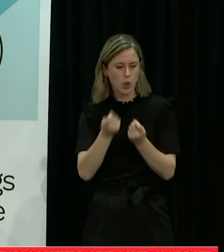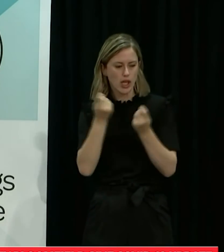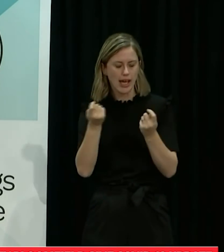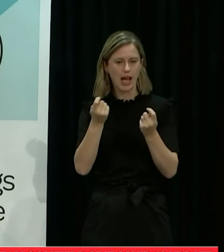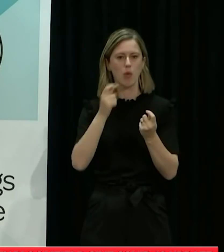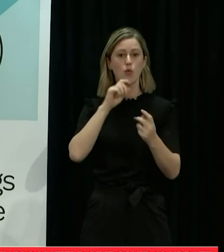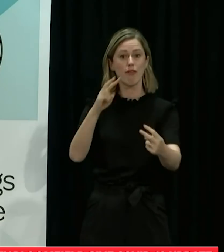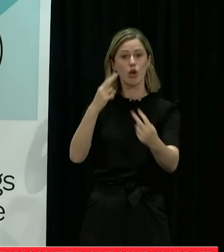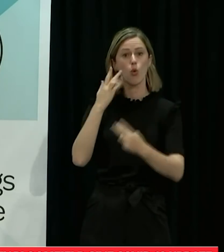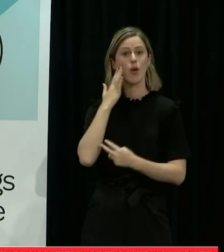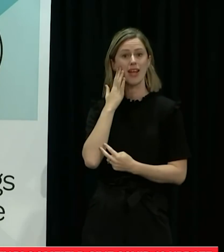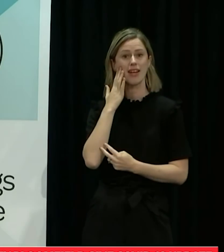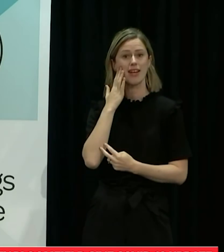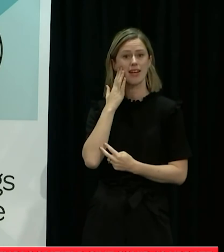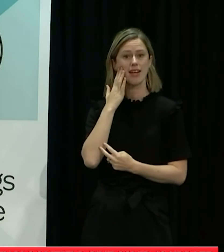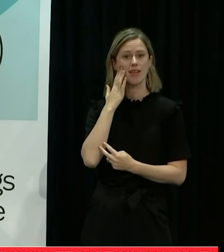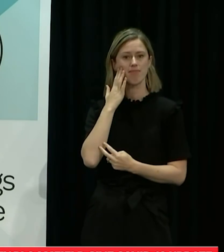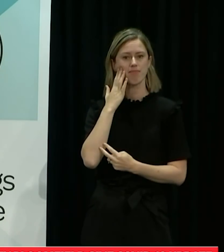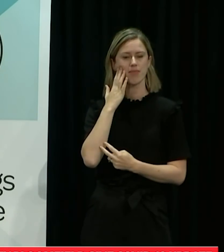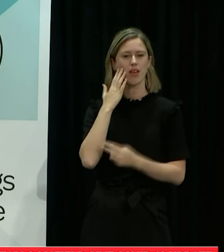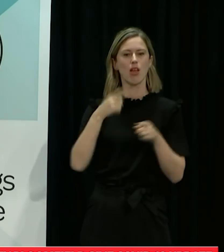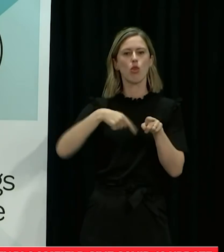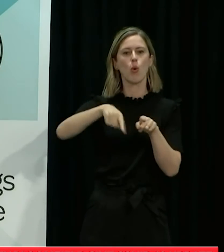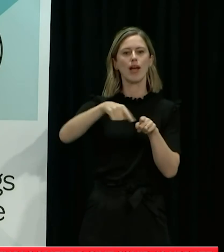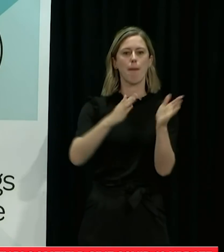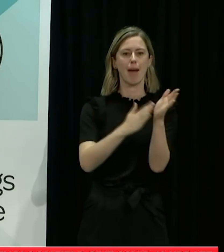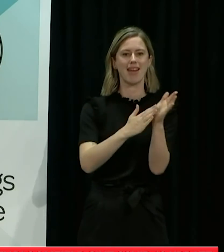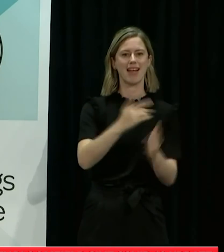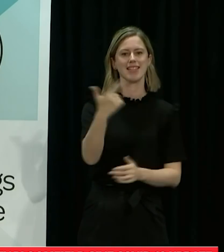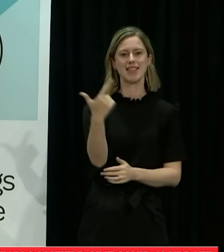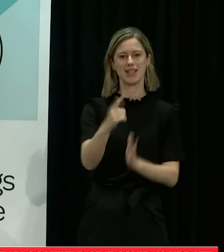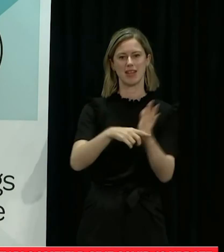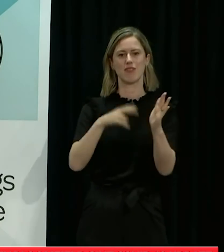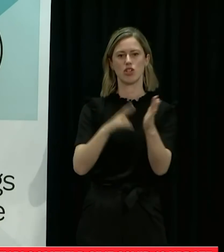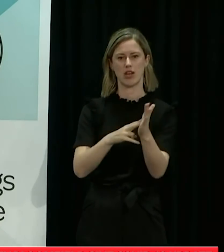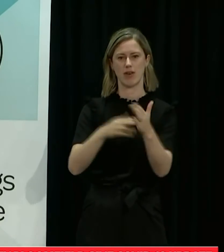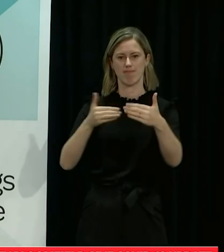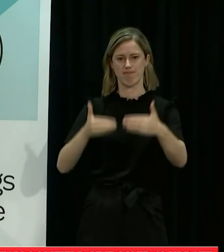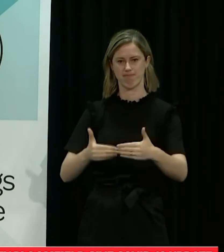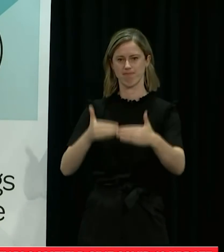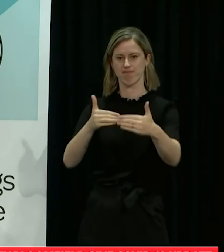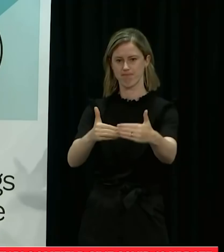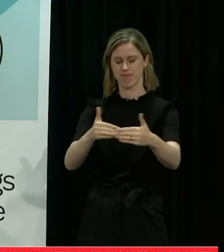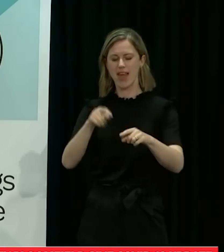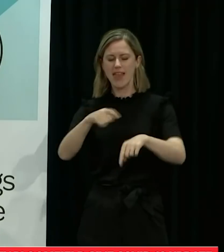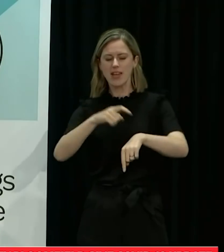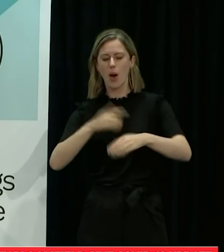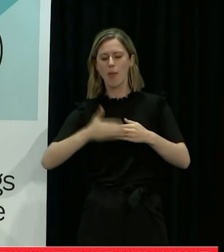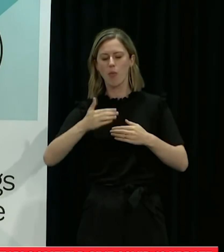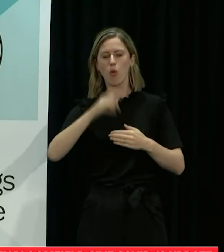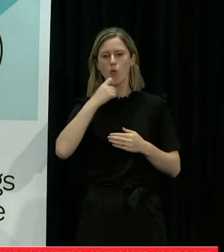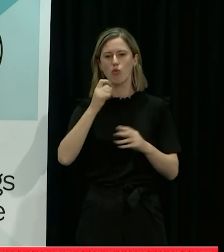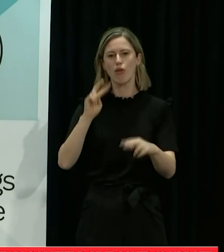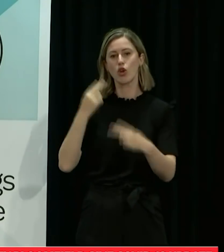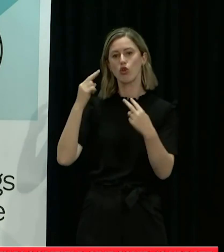They'll then be reviewed again in the week of Monday, the 17th of January. From there, we'll get into a regular